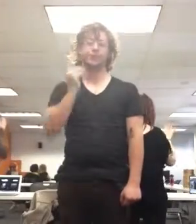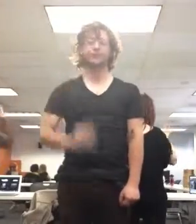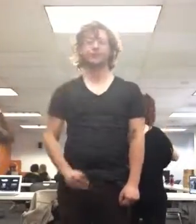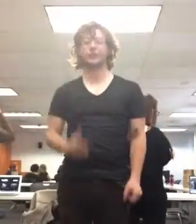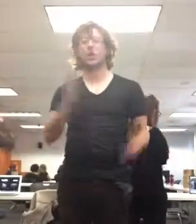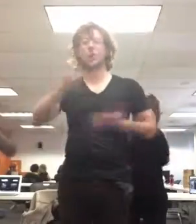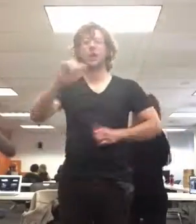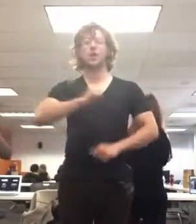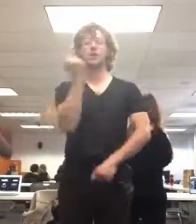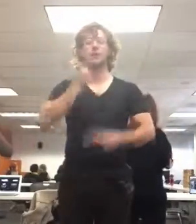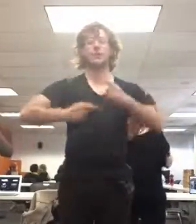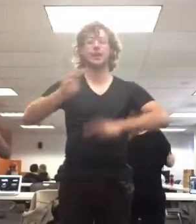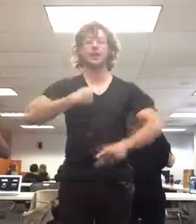produced incorrectly.